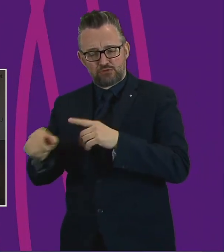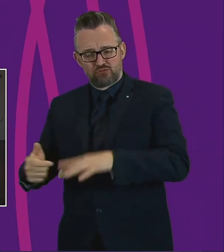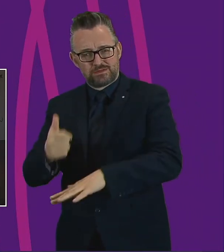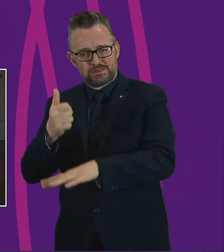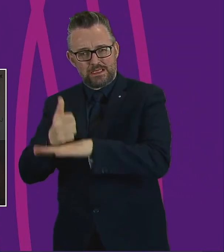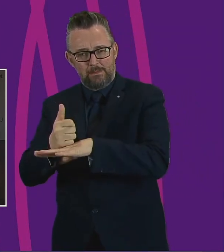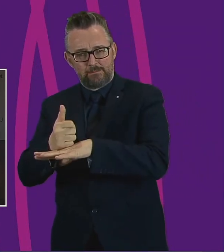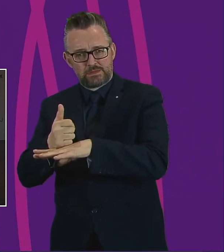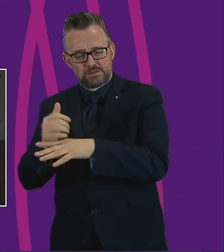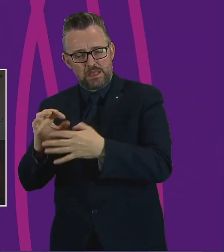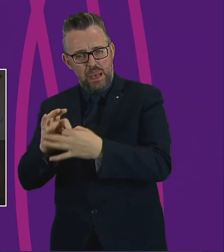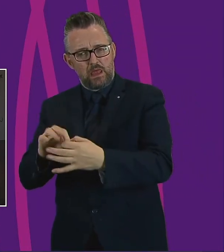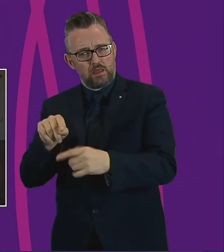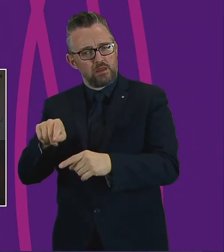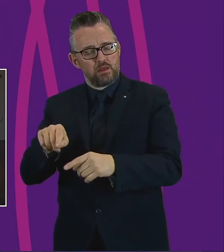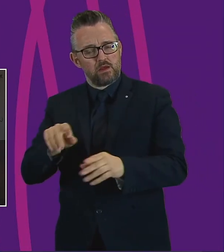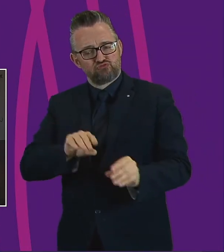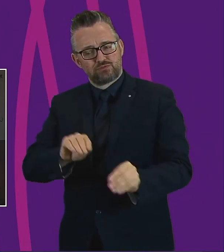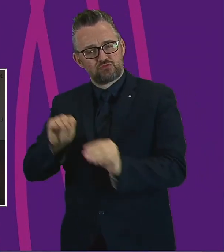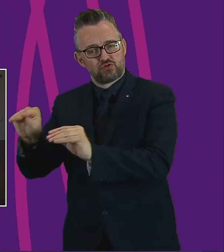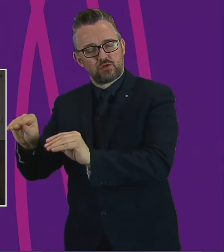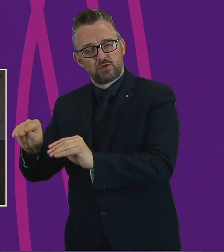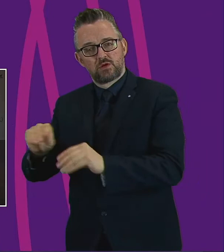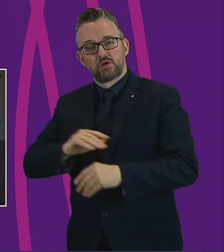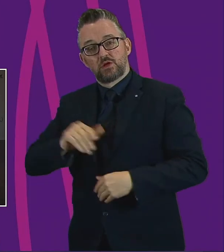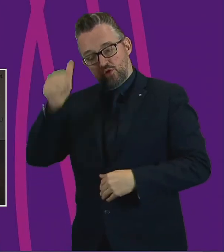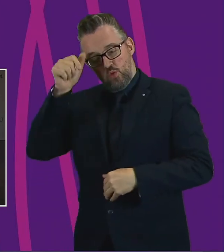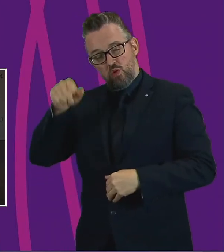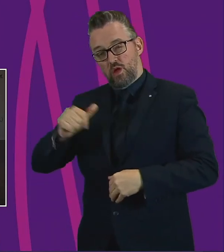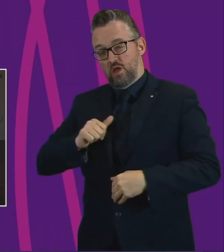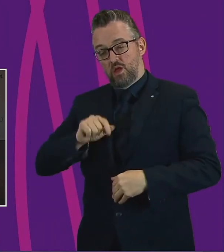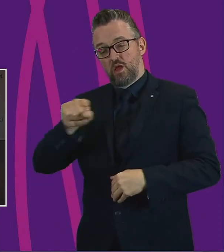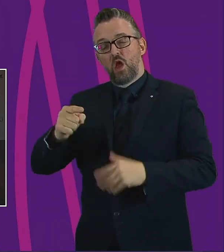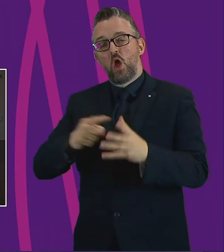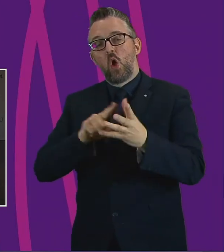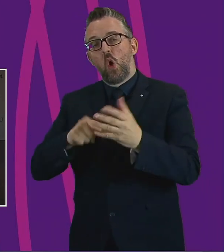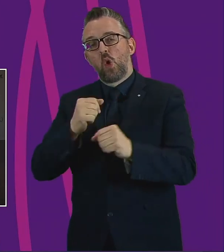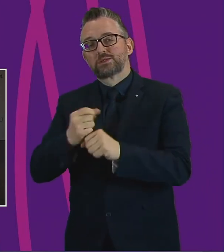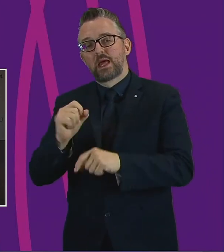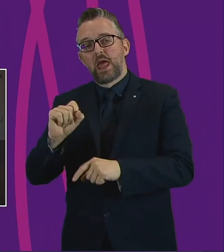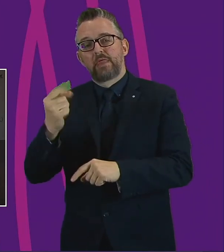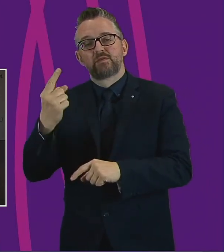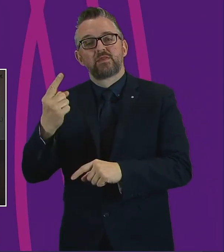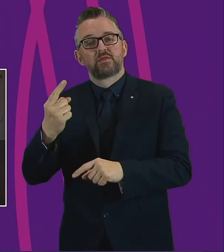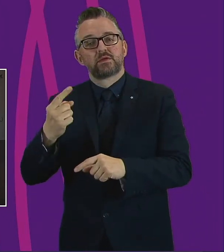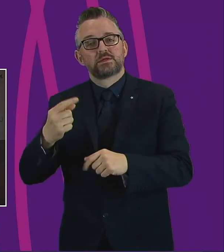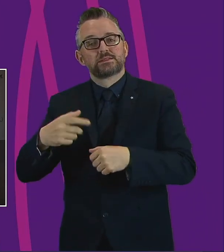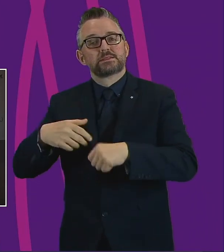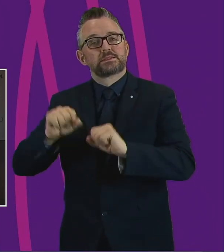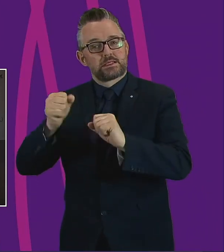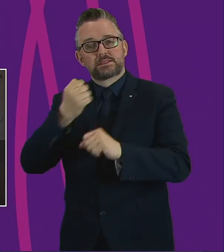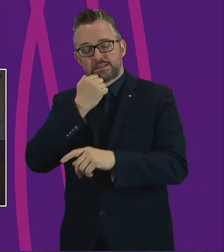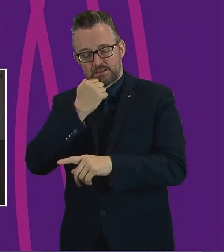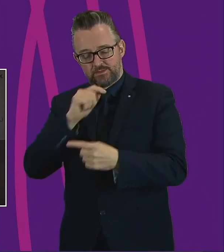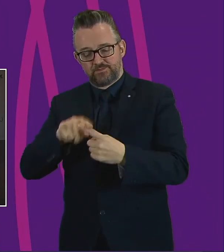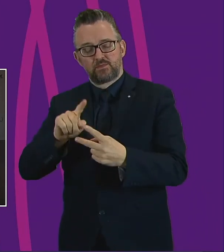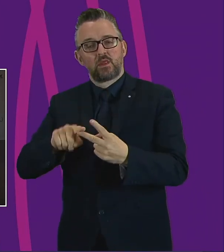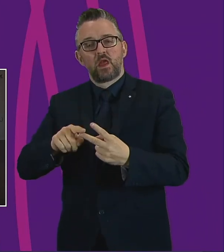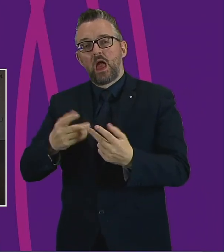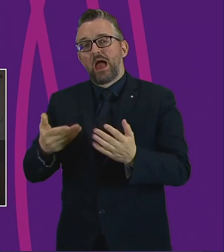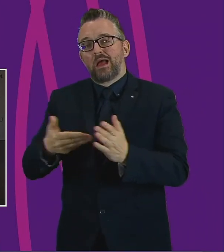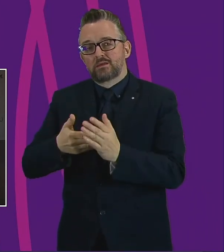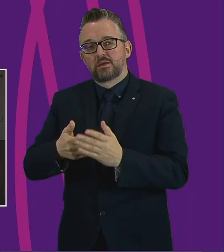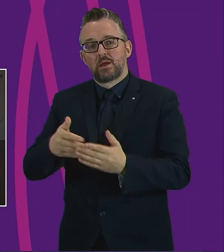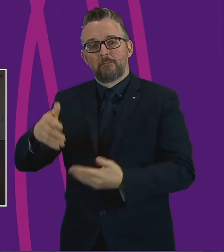that. Given that we now have the August 11th start date and the probability of blended learning, what further thought has he